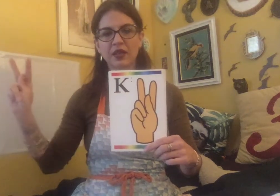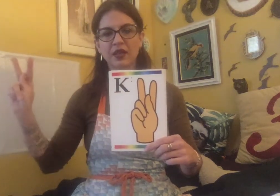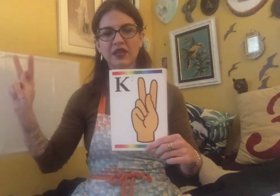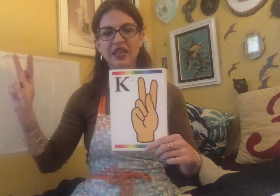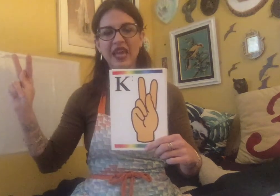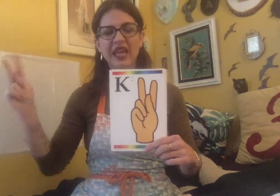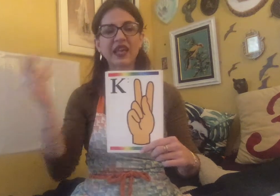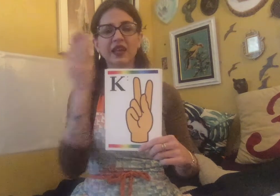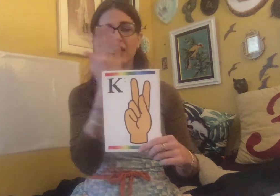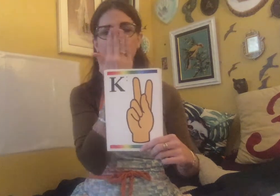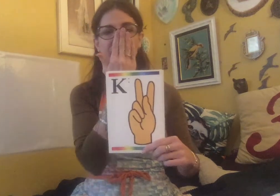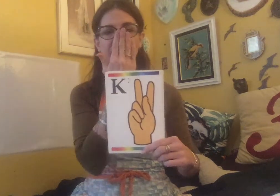K, k,